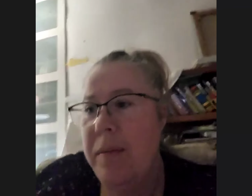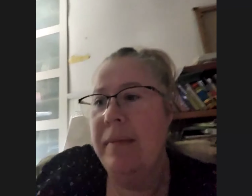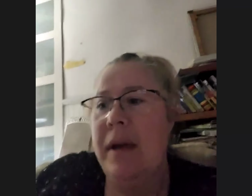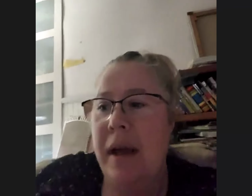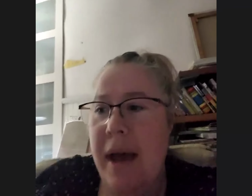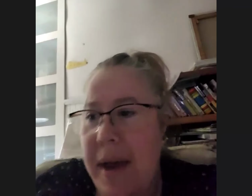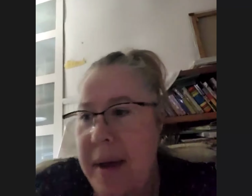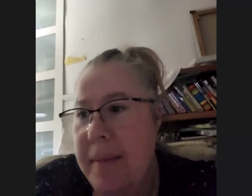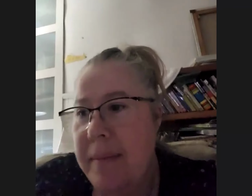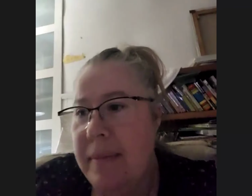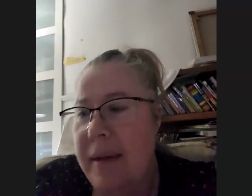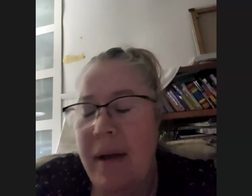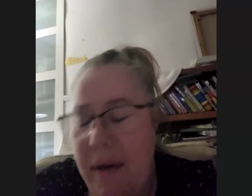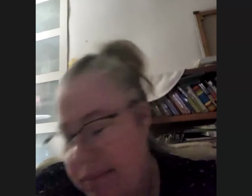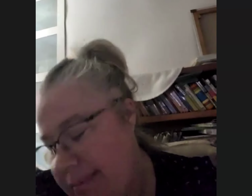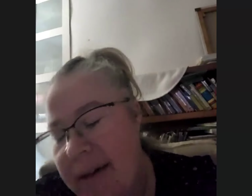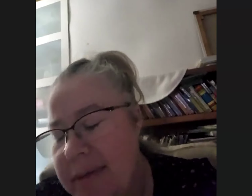in our home.